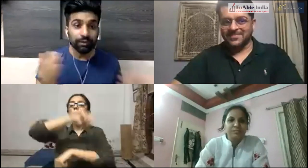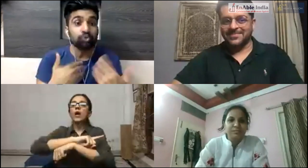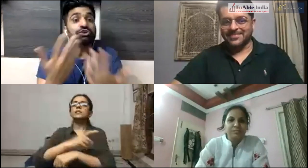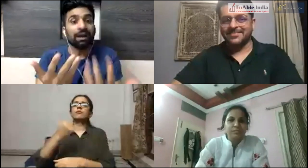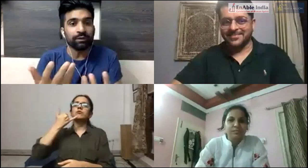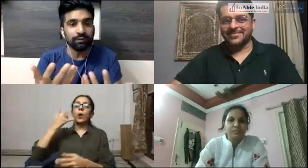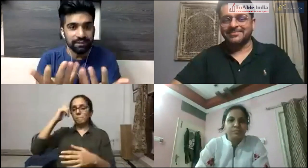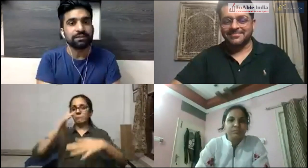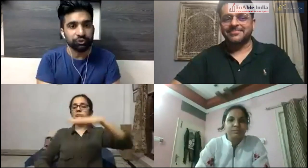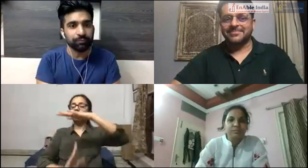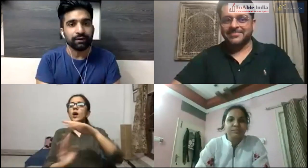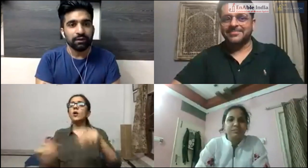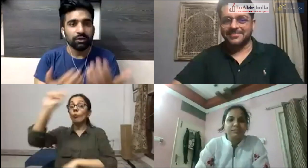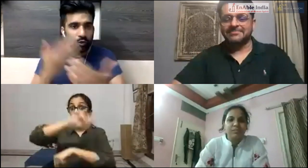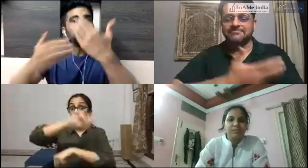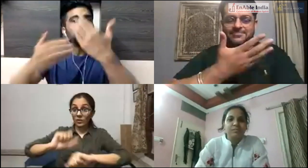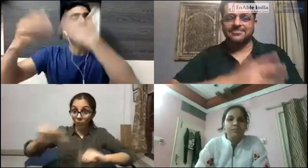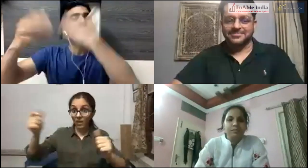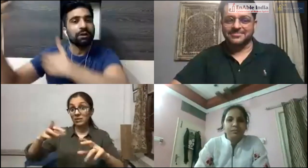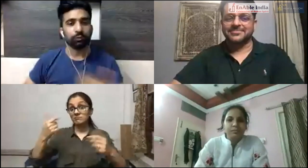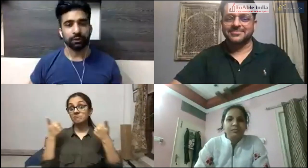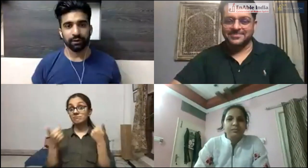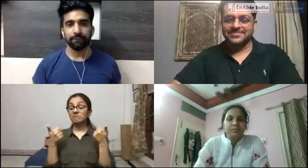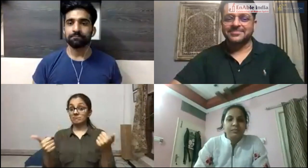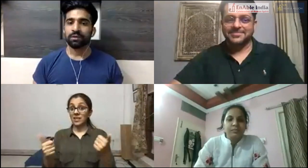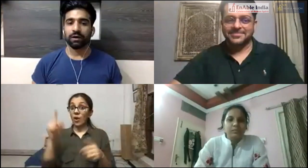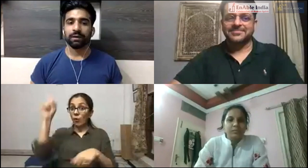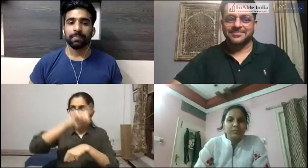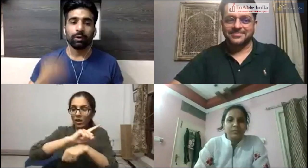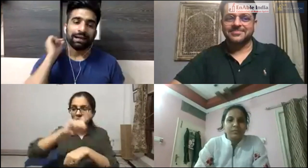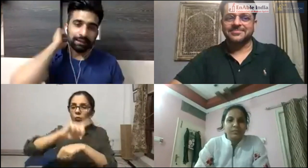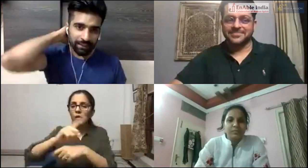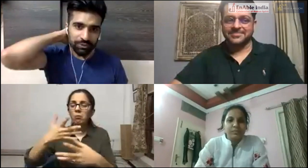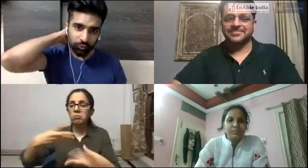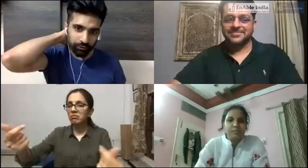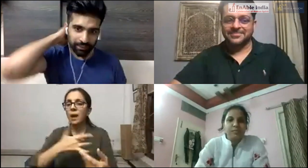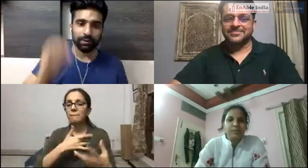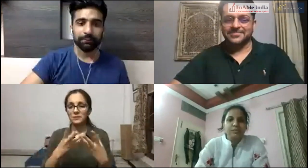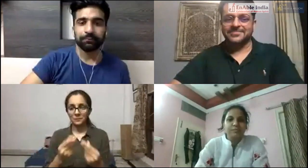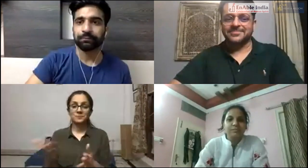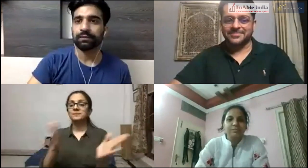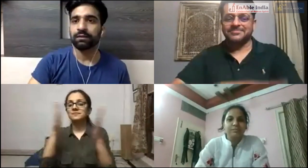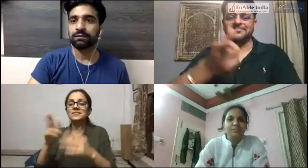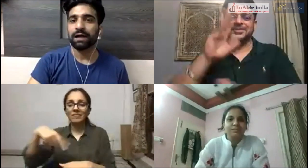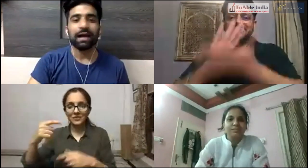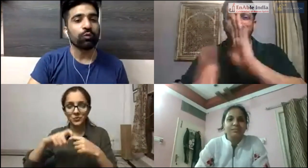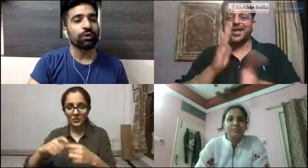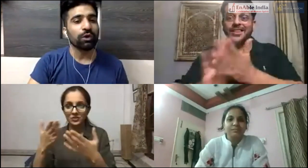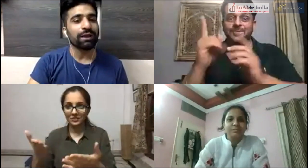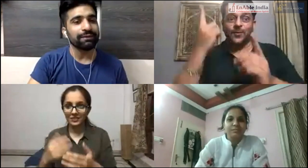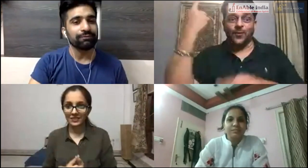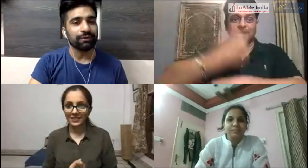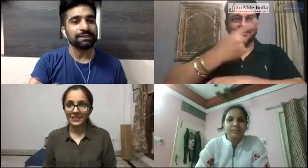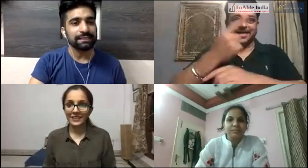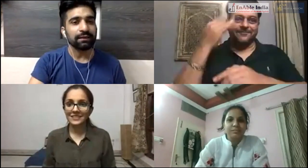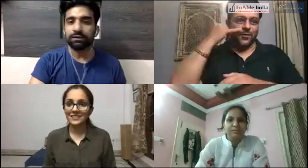week to start with, it's an achievement. You can build up to it. All right, let's go to the next one. I hope you all are